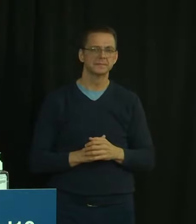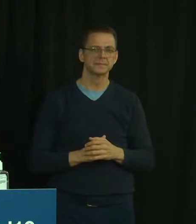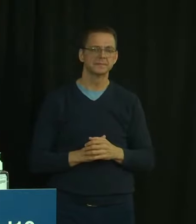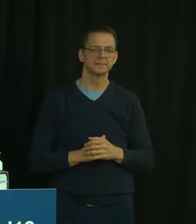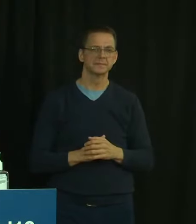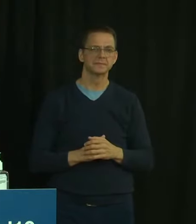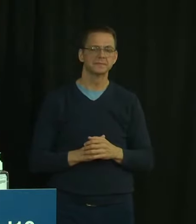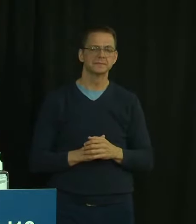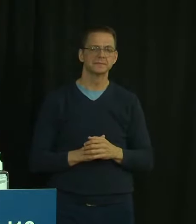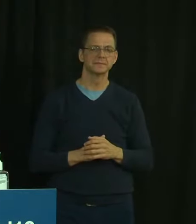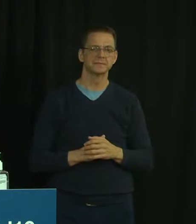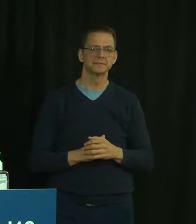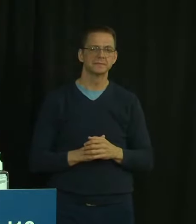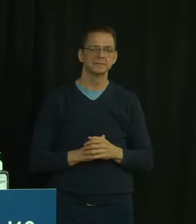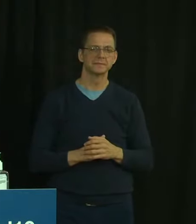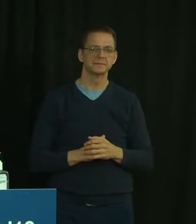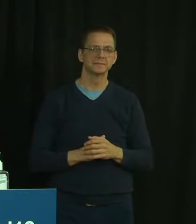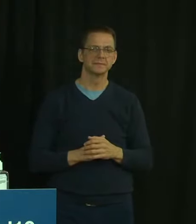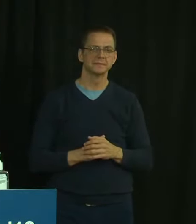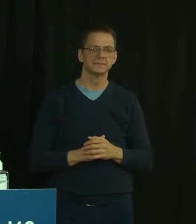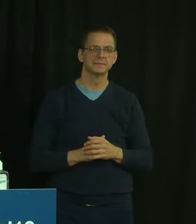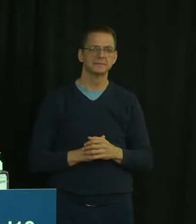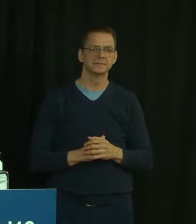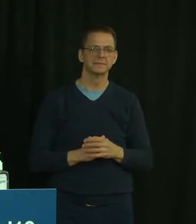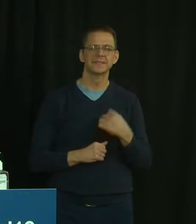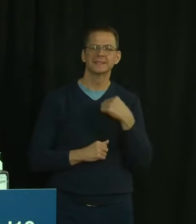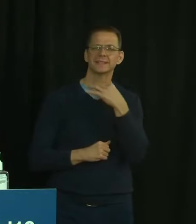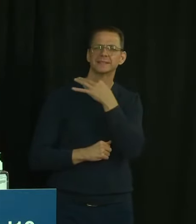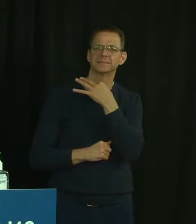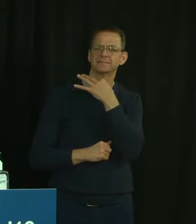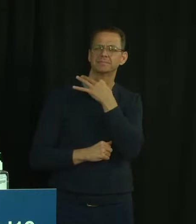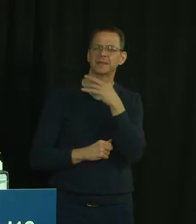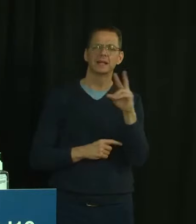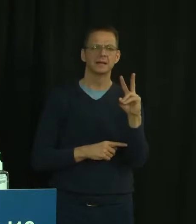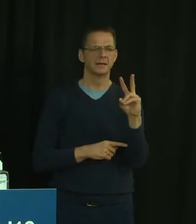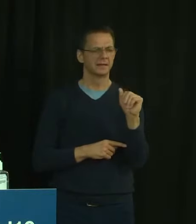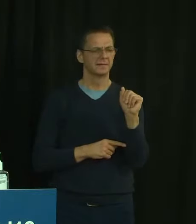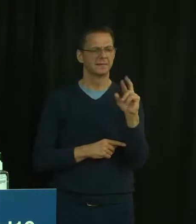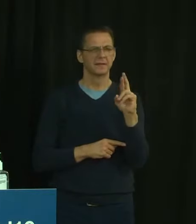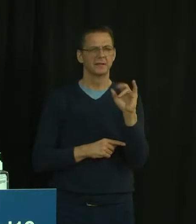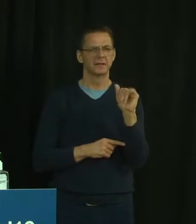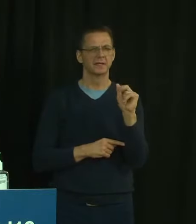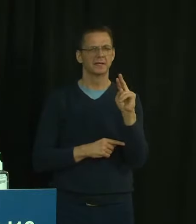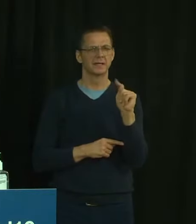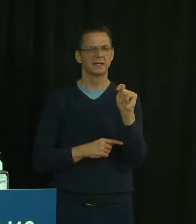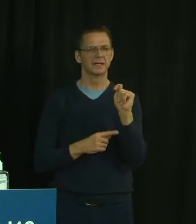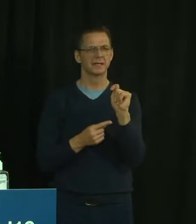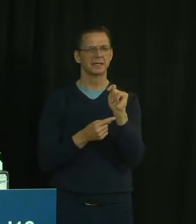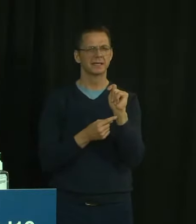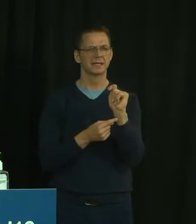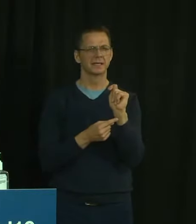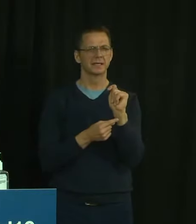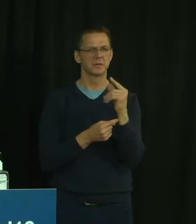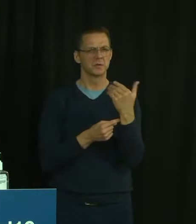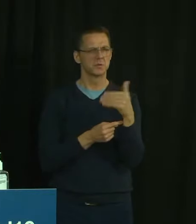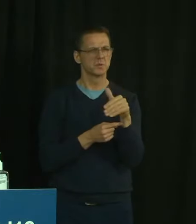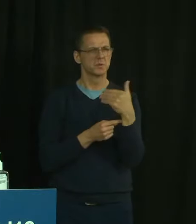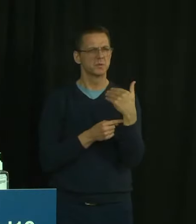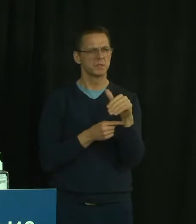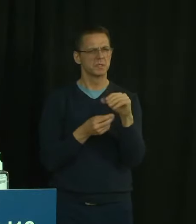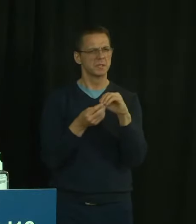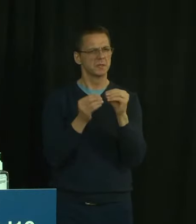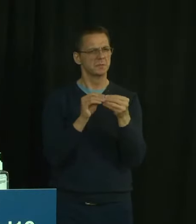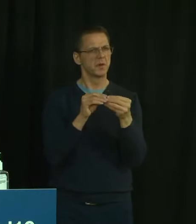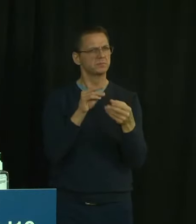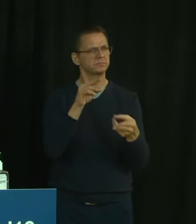regards to the variant of concern. It looks like we're up again slightly over yesterday's percentage. I believe it was 27% you